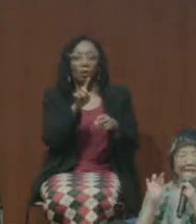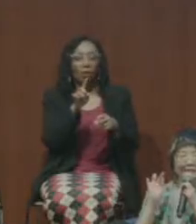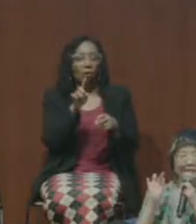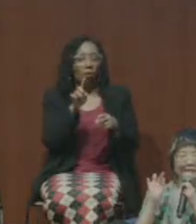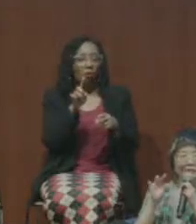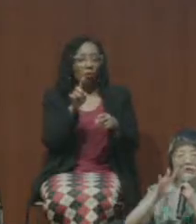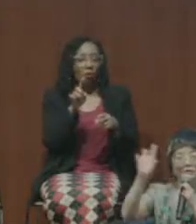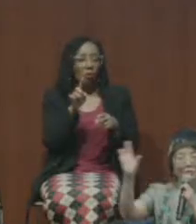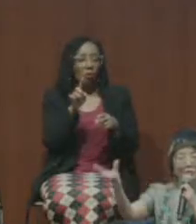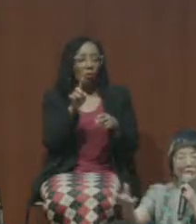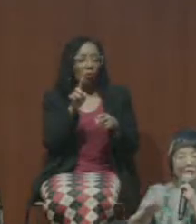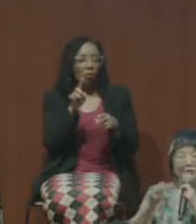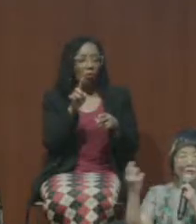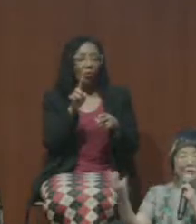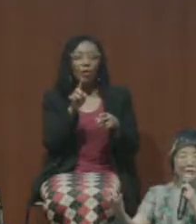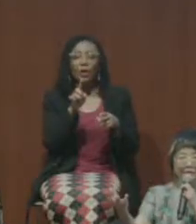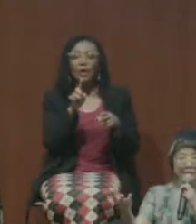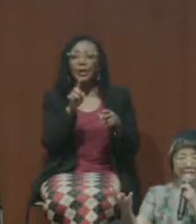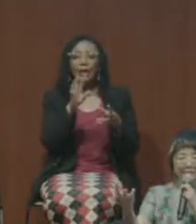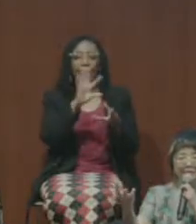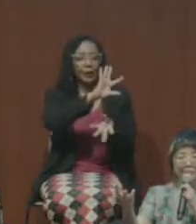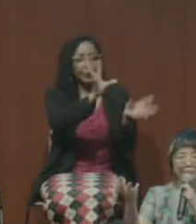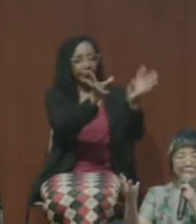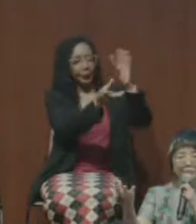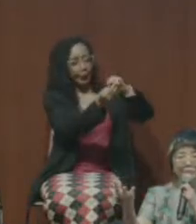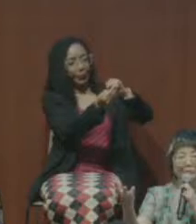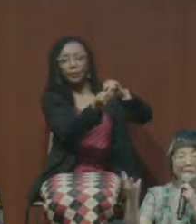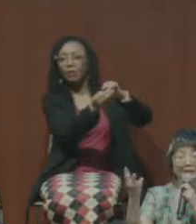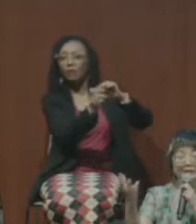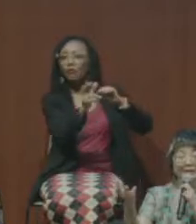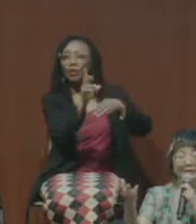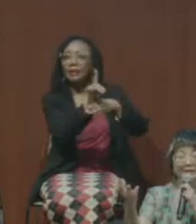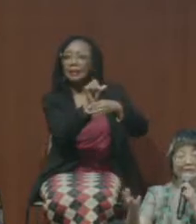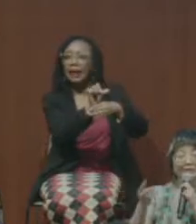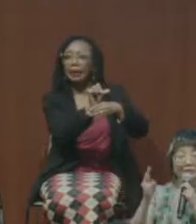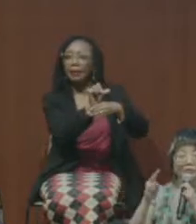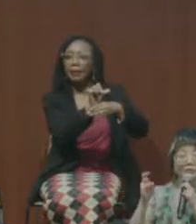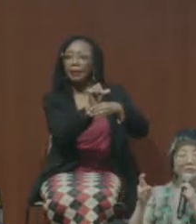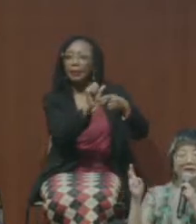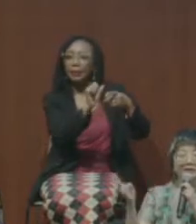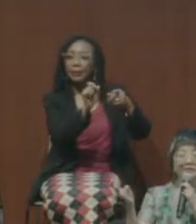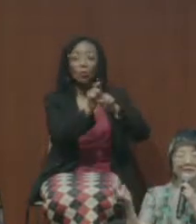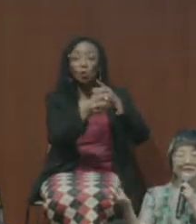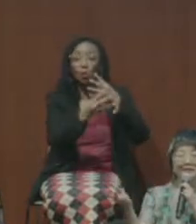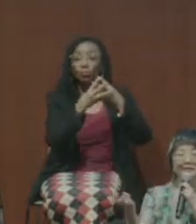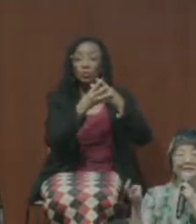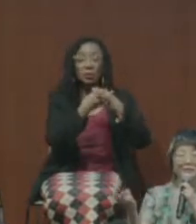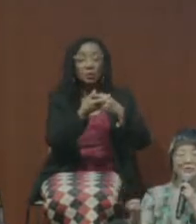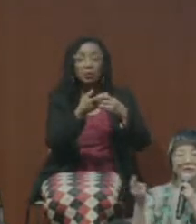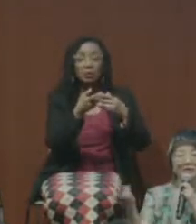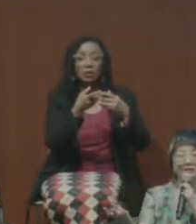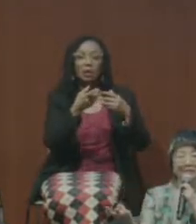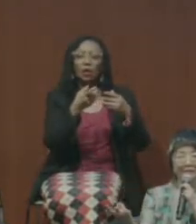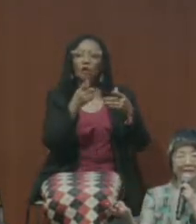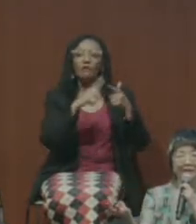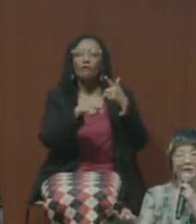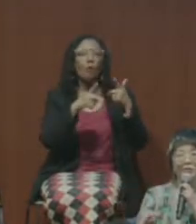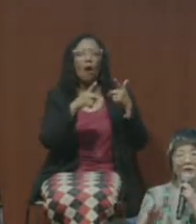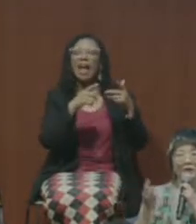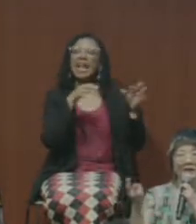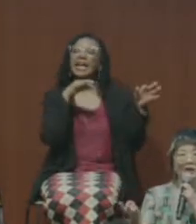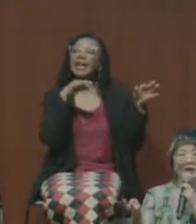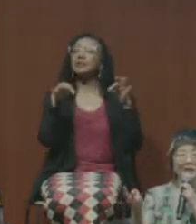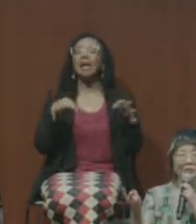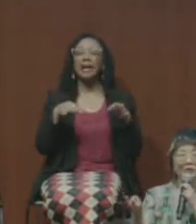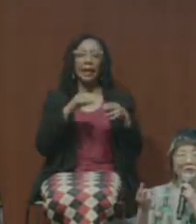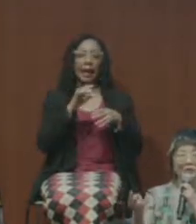of carceral enclosure of disabled people in these so-called care facilities has been justified,